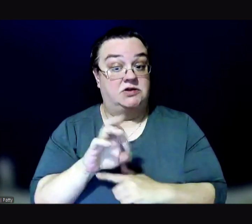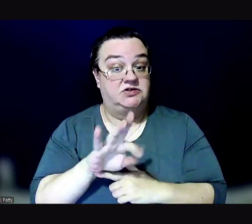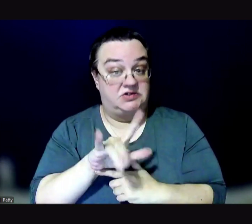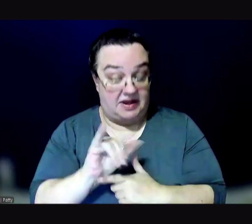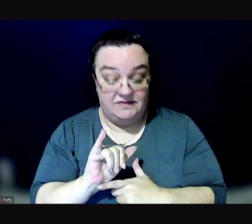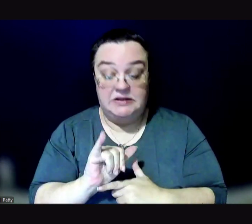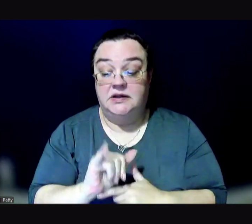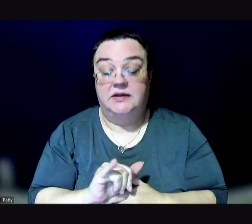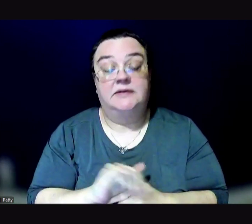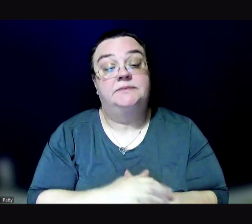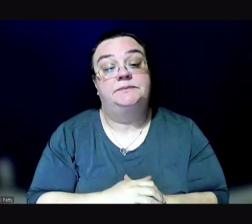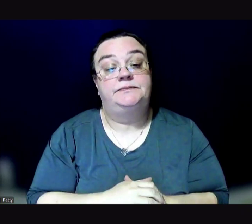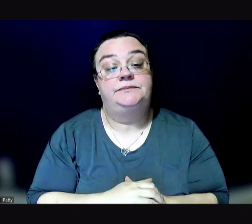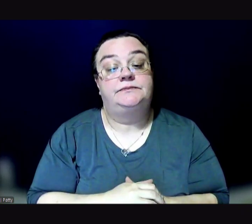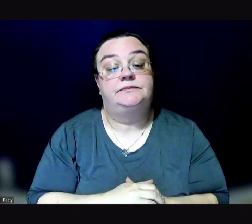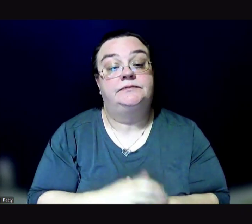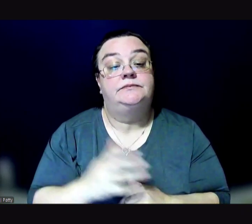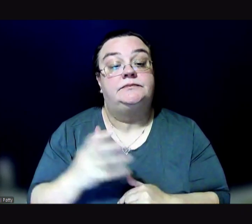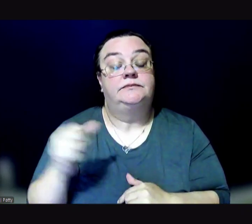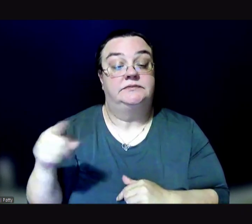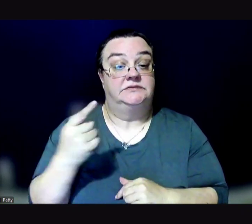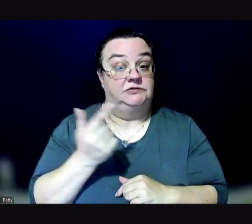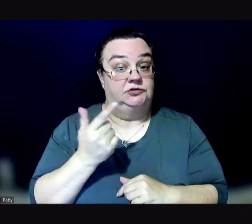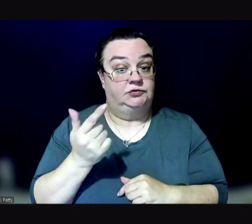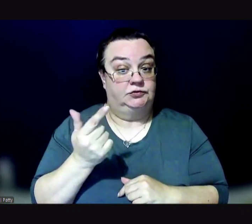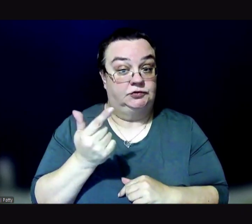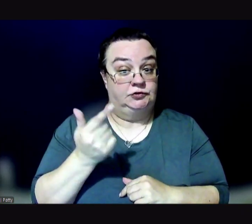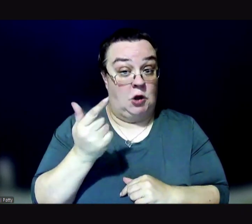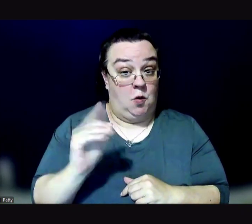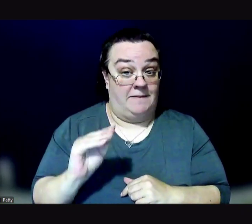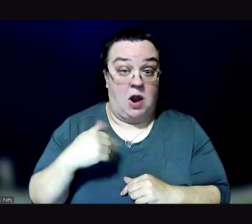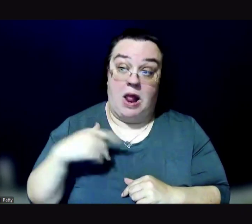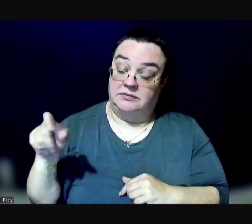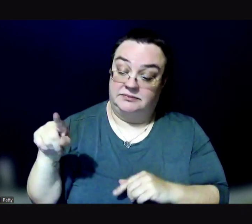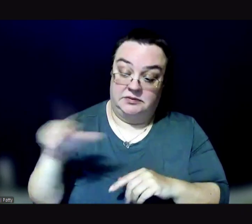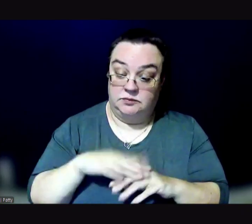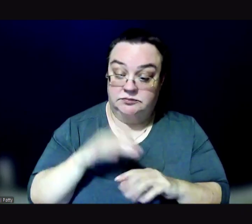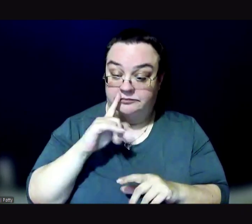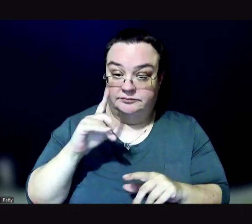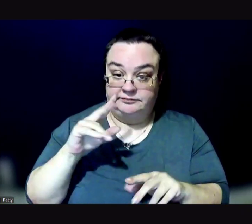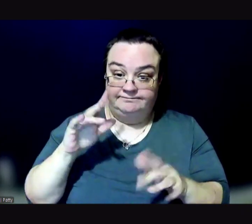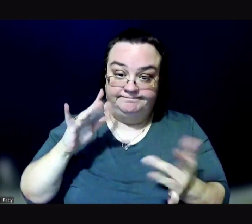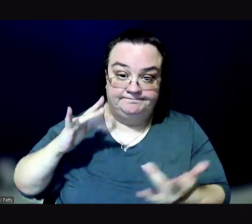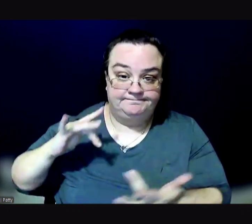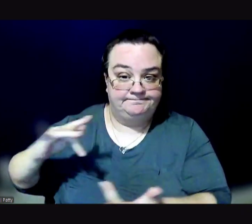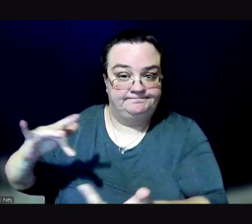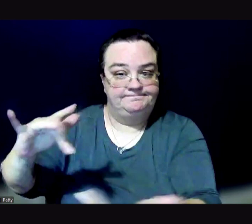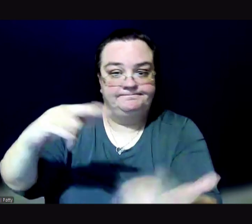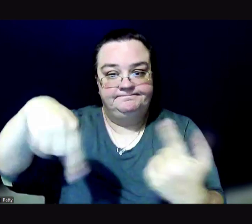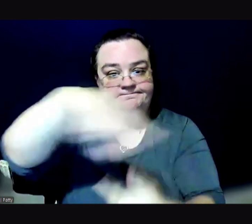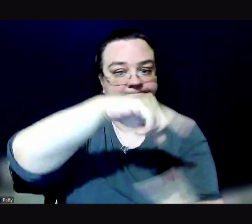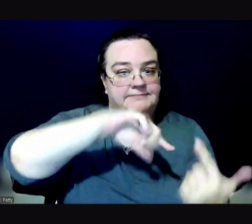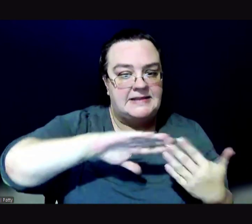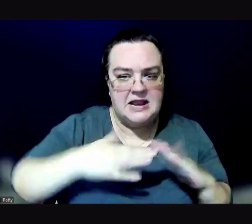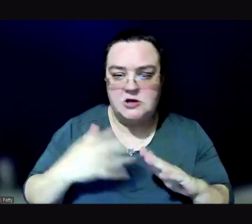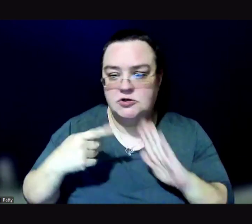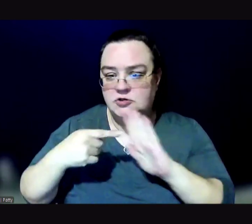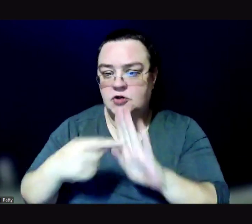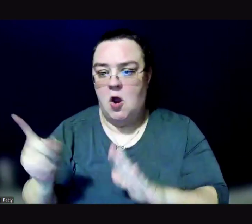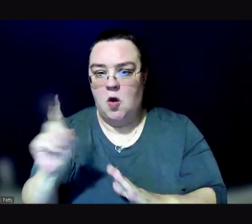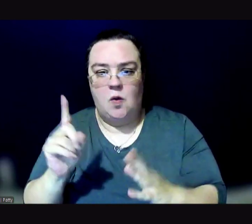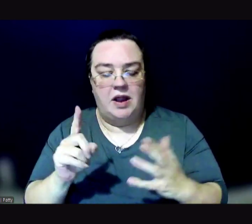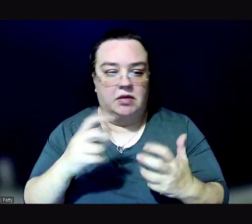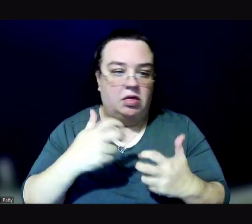the general manager on a field trip throughout Cheverly to show some of the deficient areas of